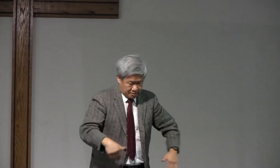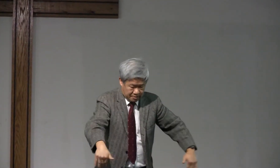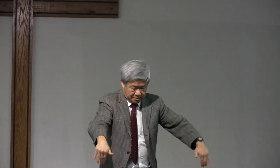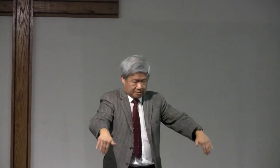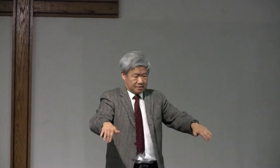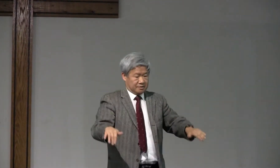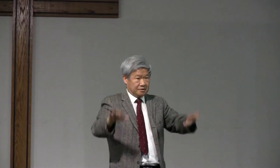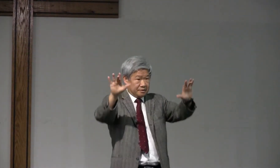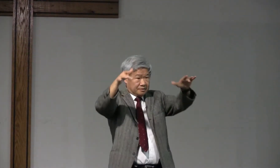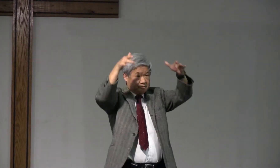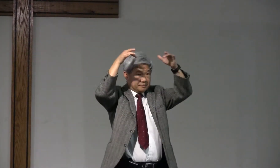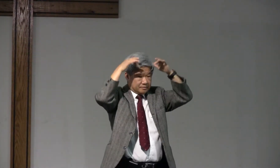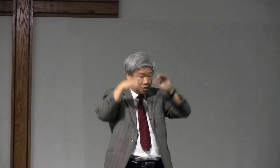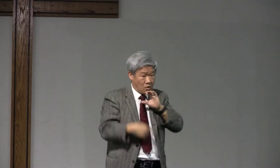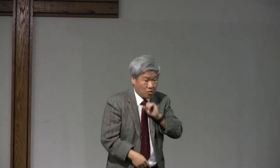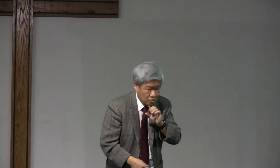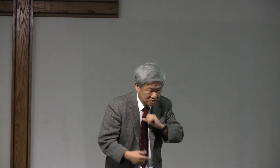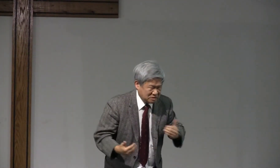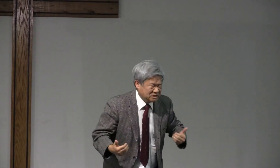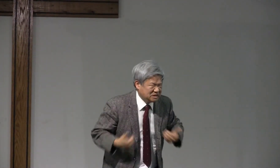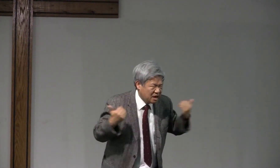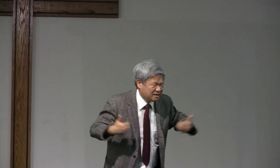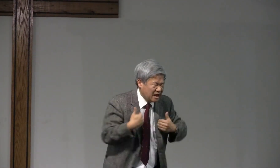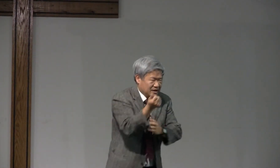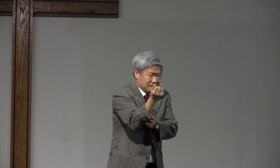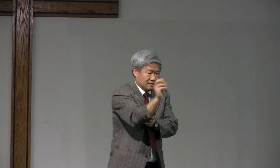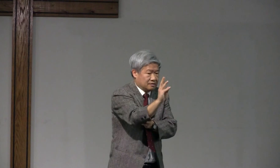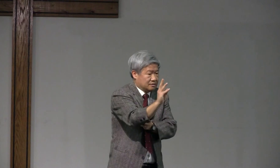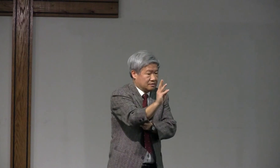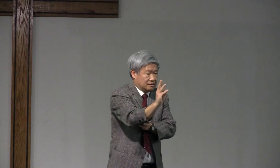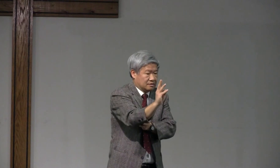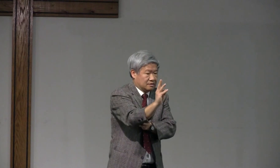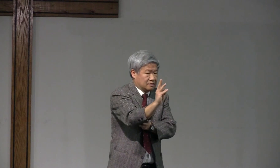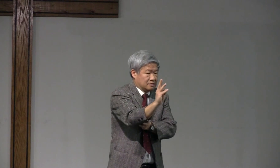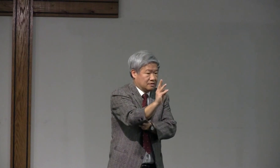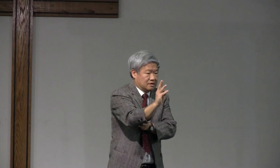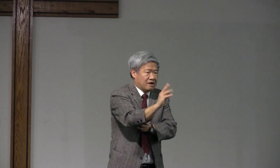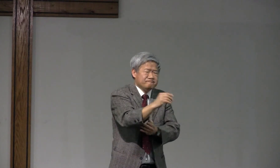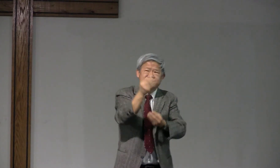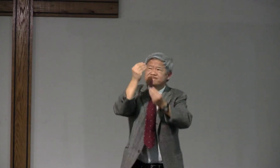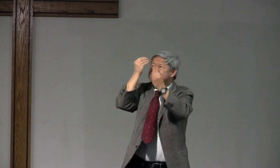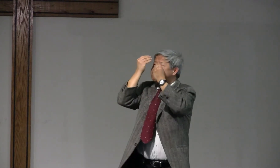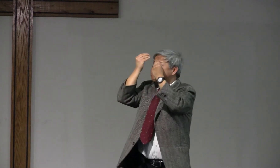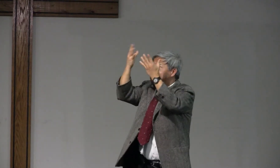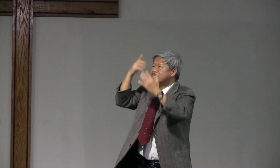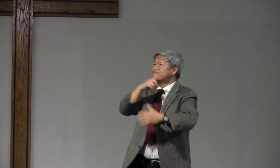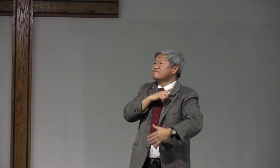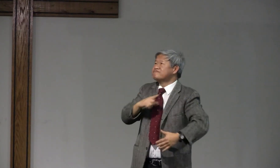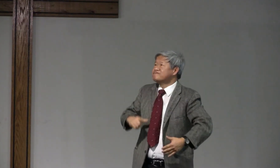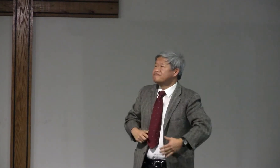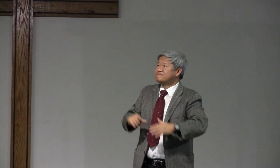up, his father died. And he took the throne when he was 16 years old.